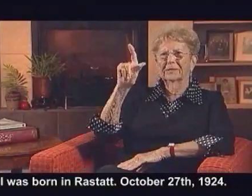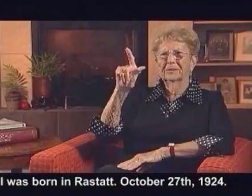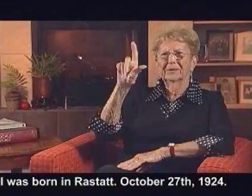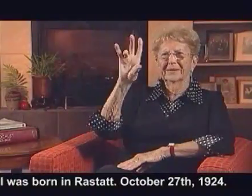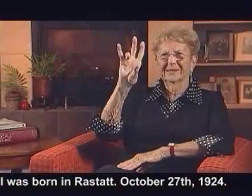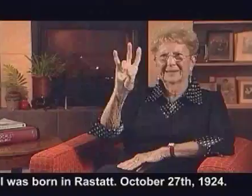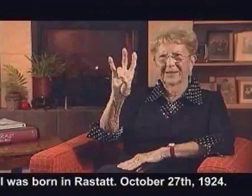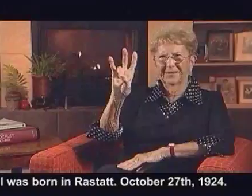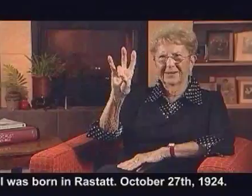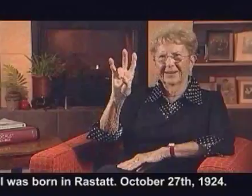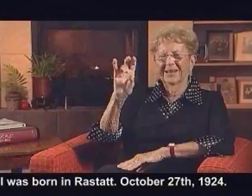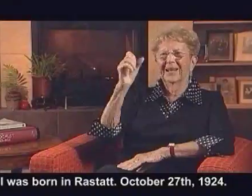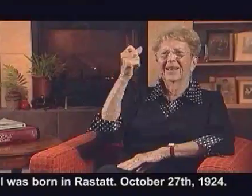October 27th,